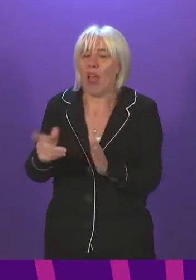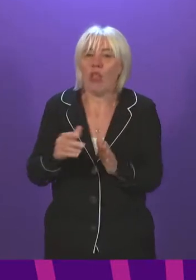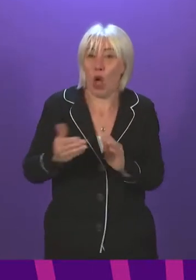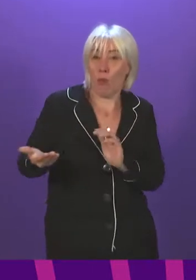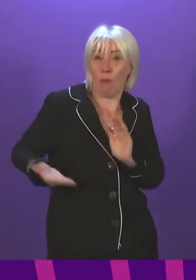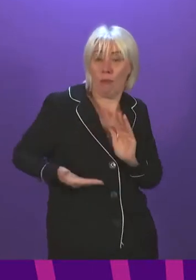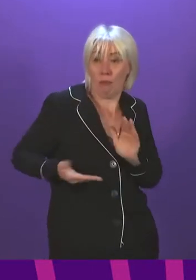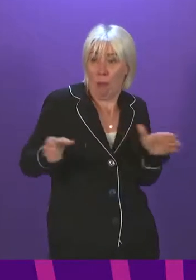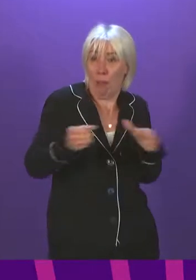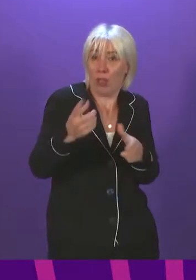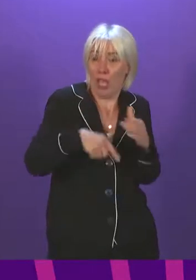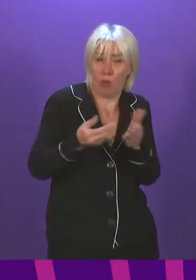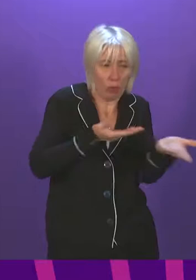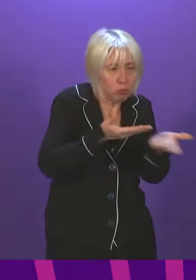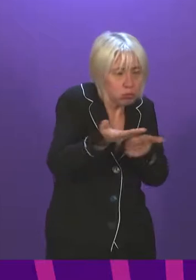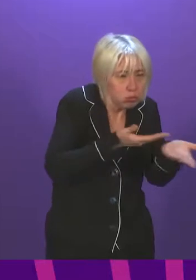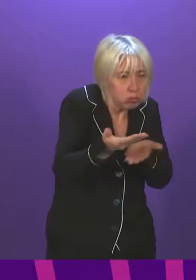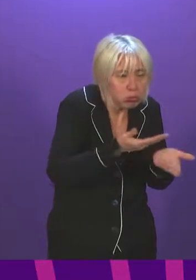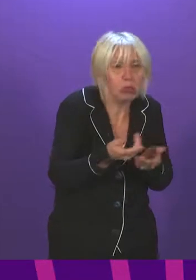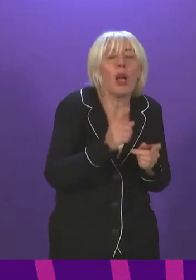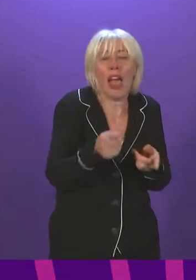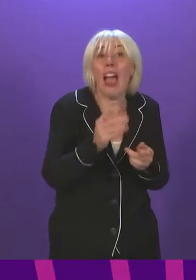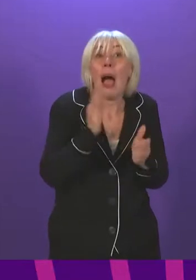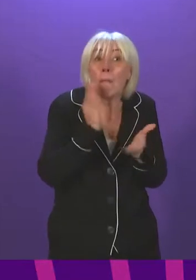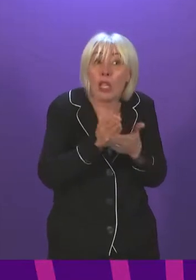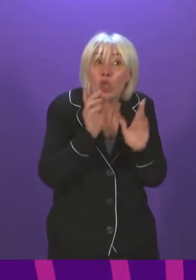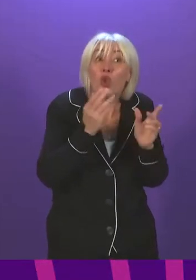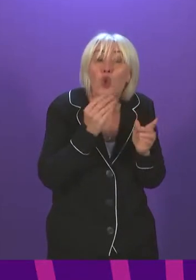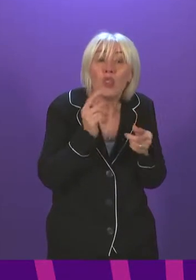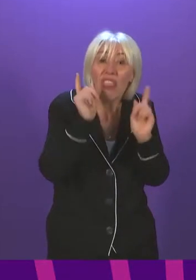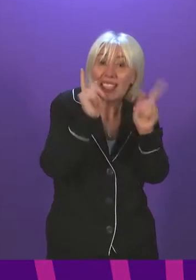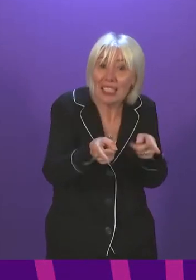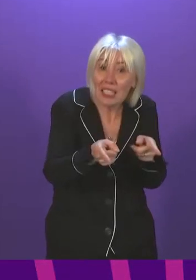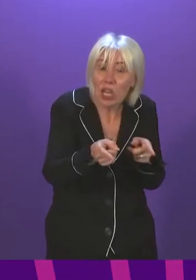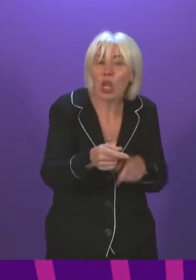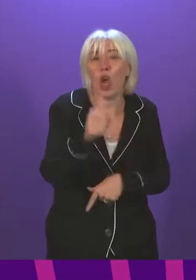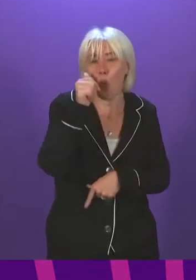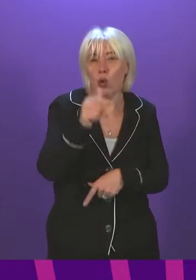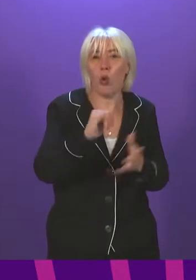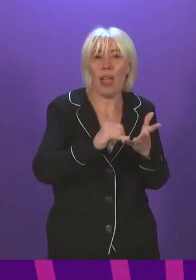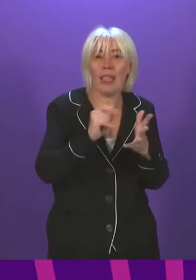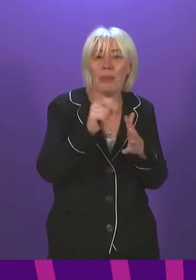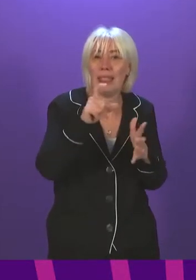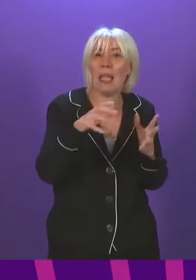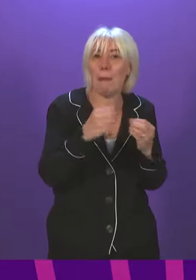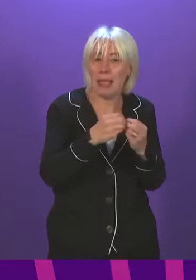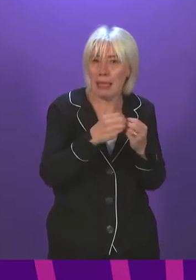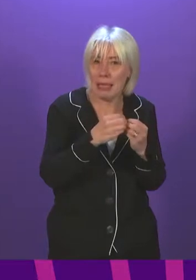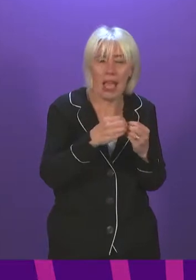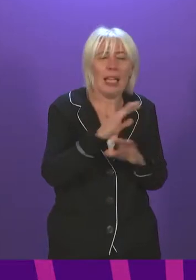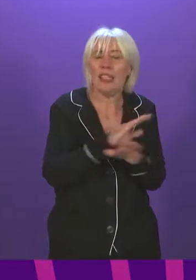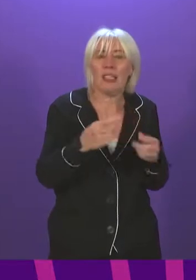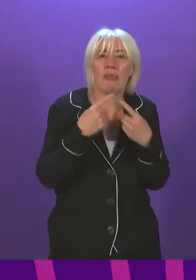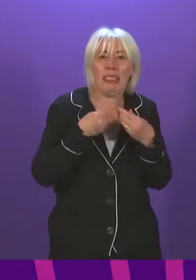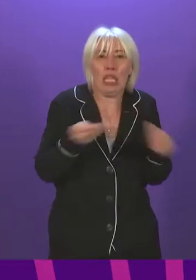engaged on any circumstances where the designation will be used. And as the Chamber knows, the corporate body does not publish papers which include security